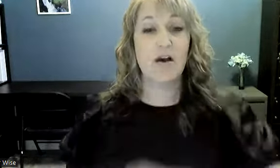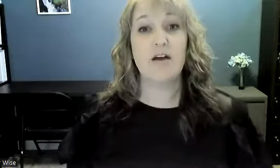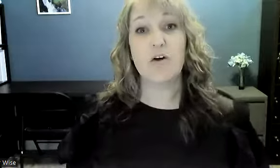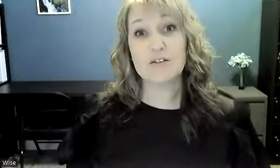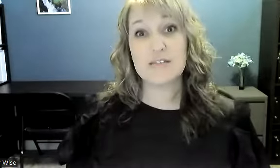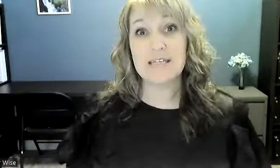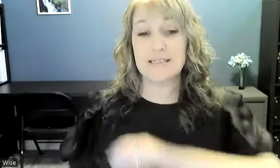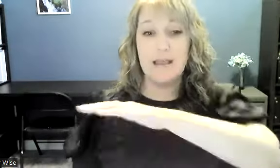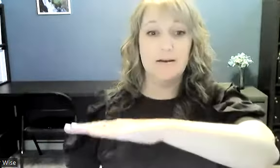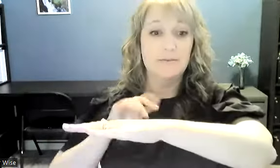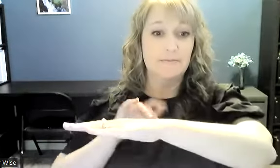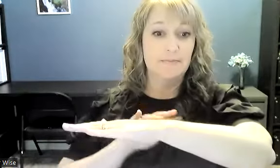I've also seen it signed